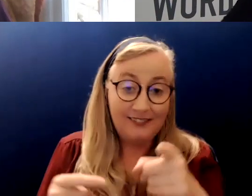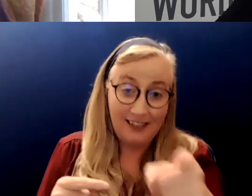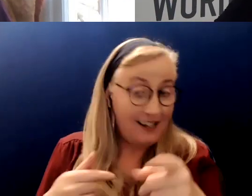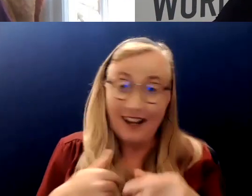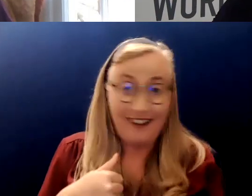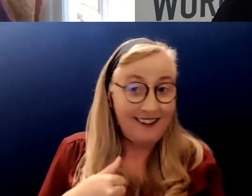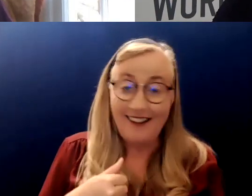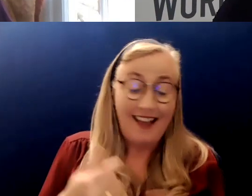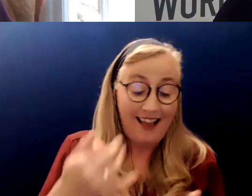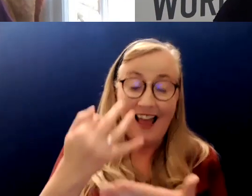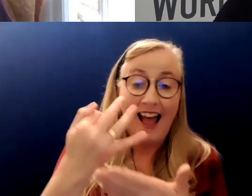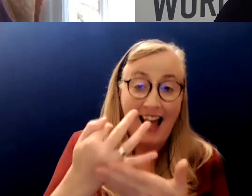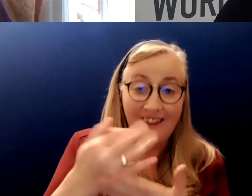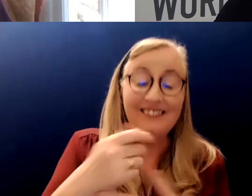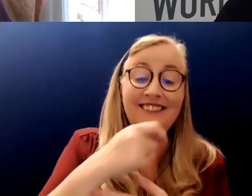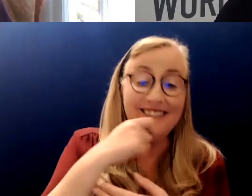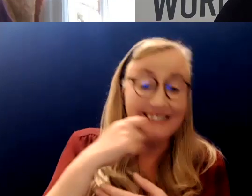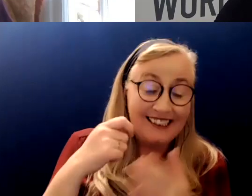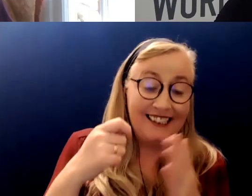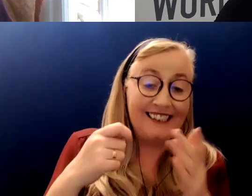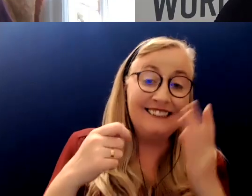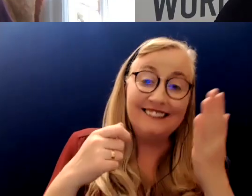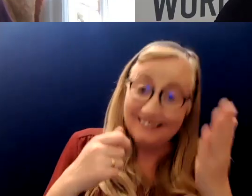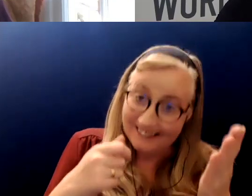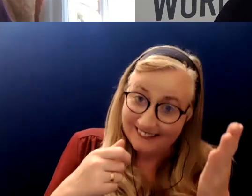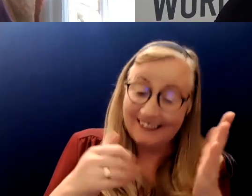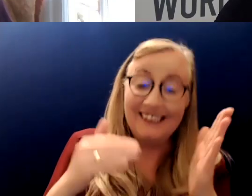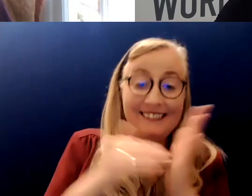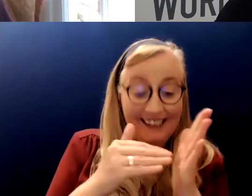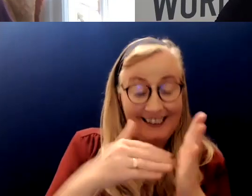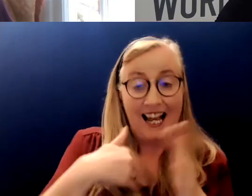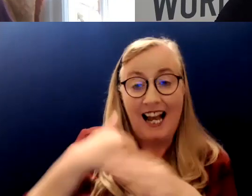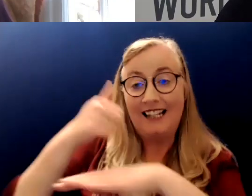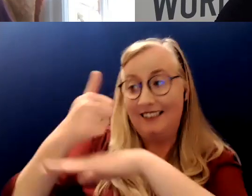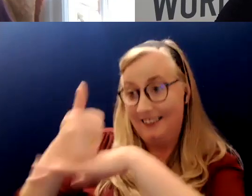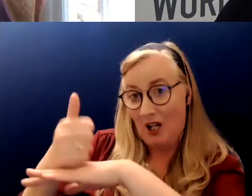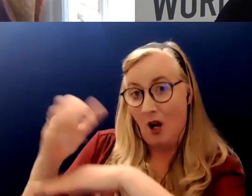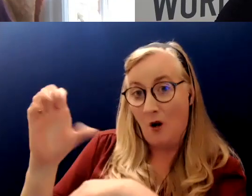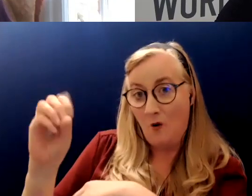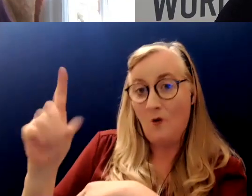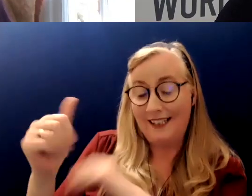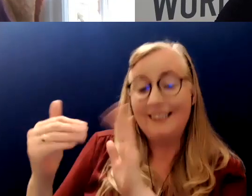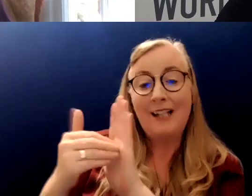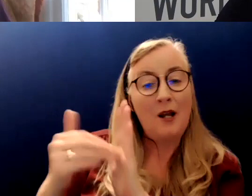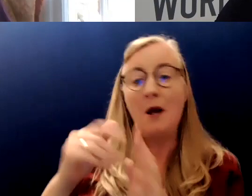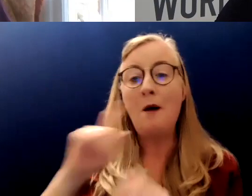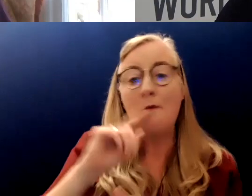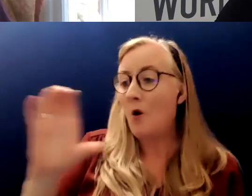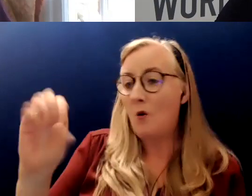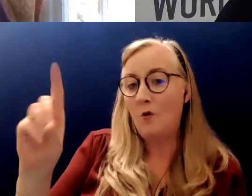say, yes, I founded Coda, but really Coda found